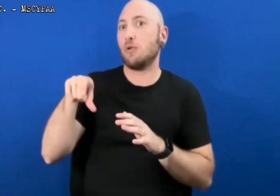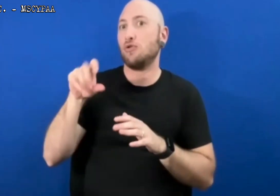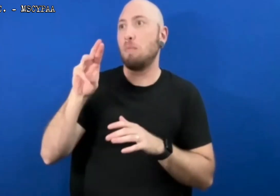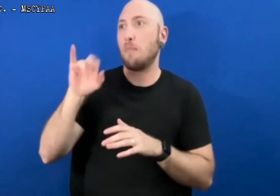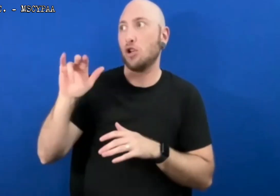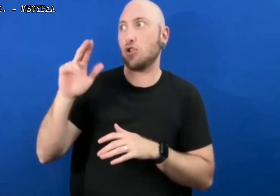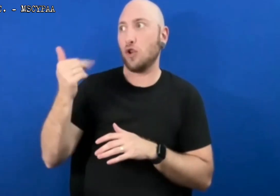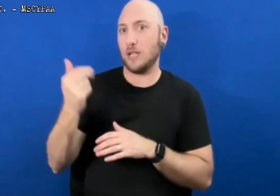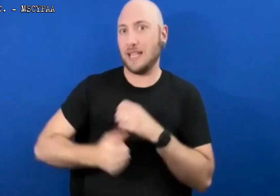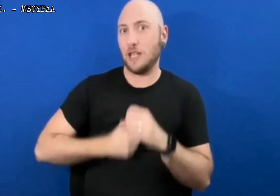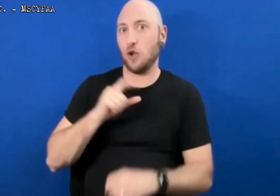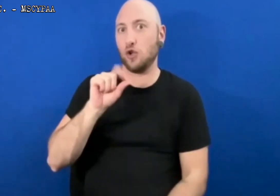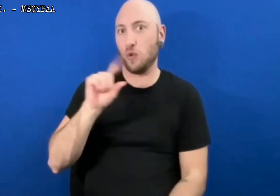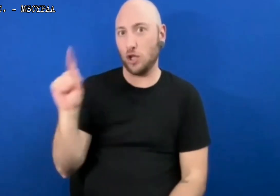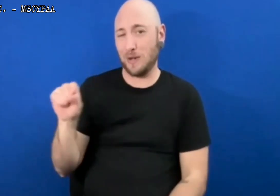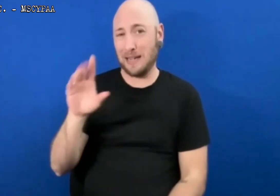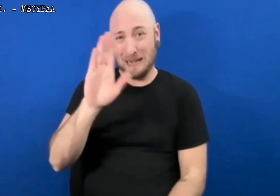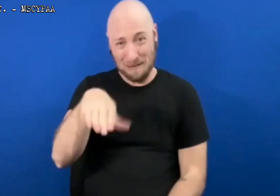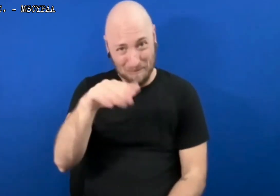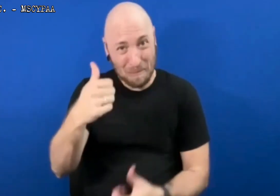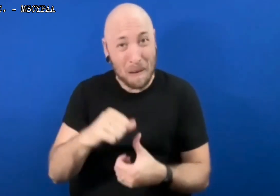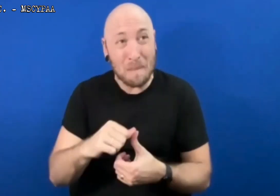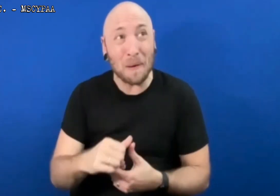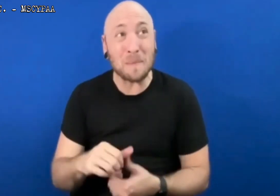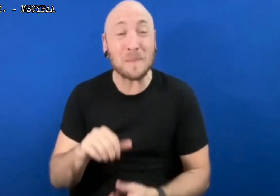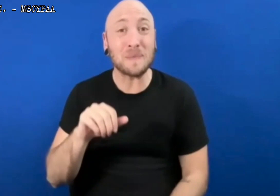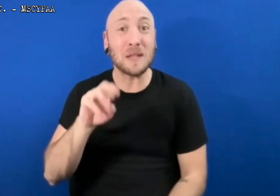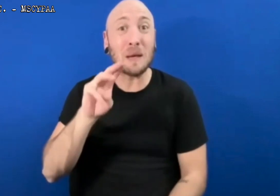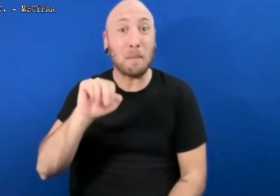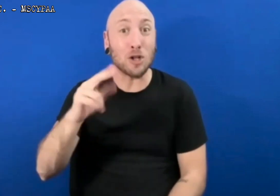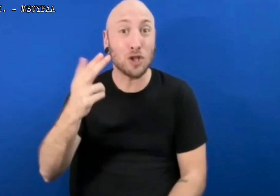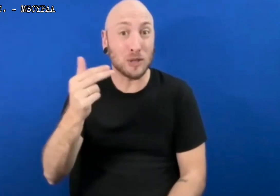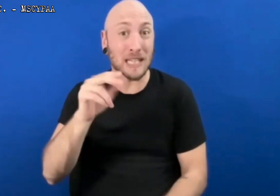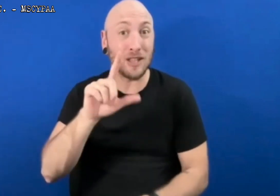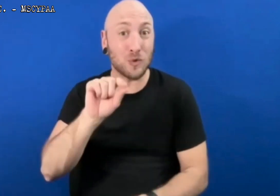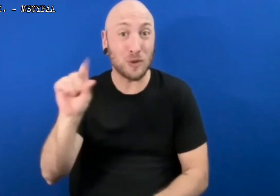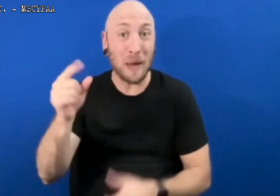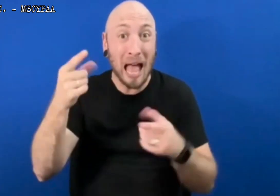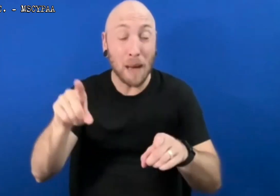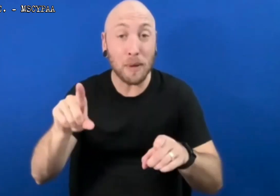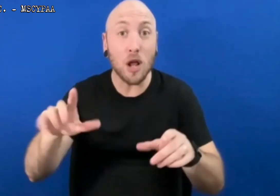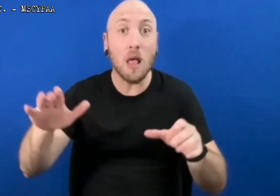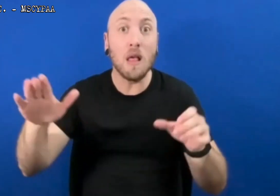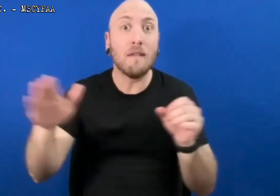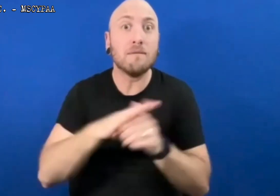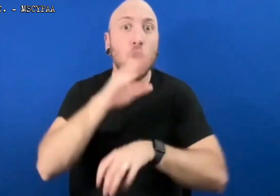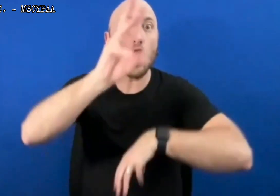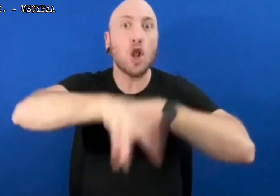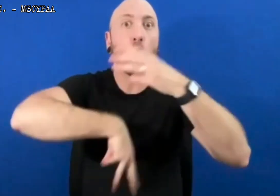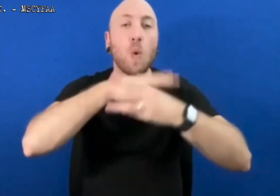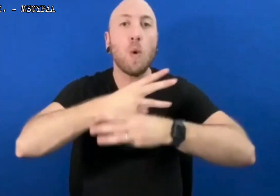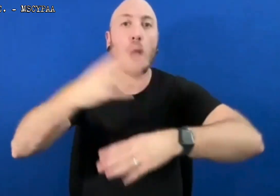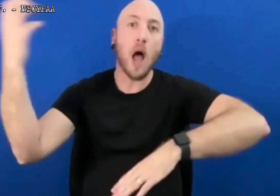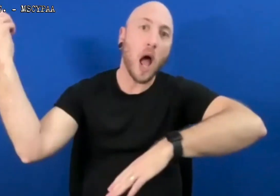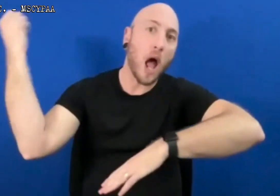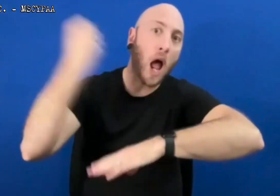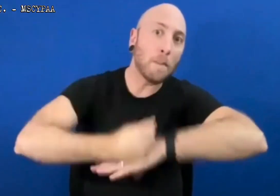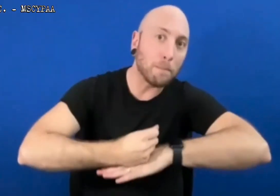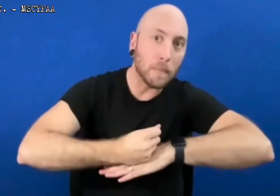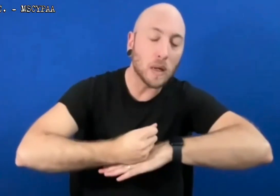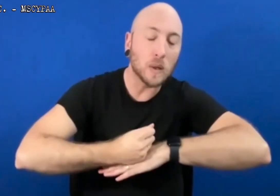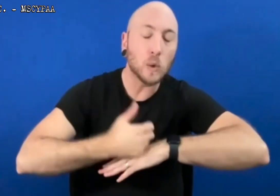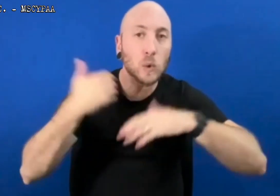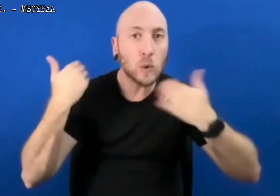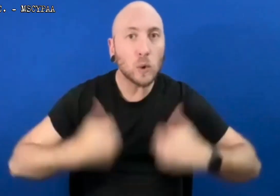2020. And if anyone remembers March 13th, 2020, that is the year the world shut down. I mean, the day the world shut down. So what ended